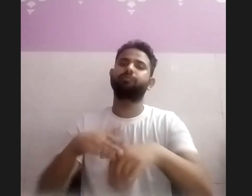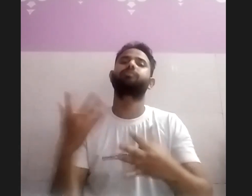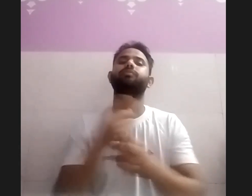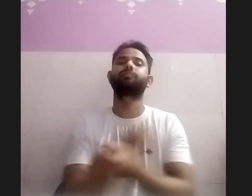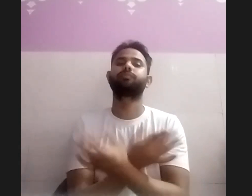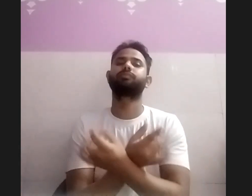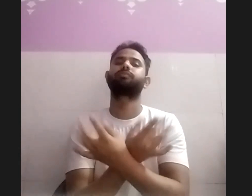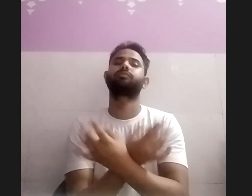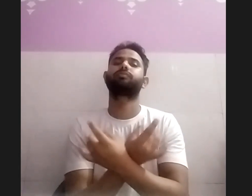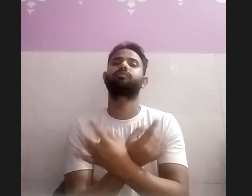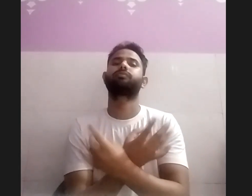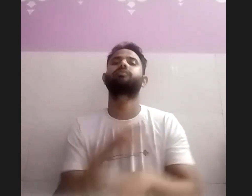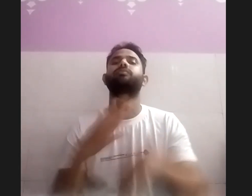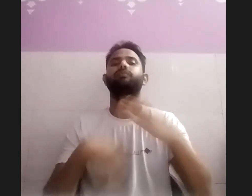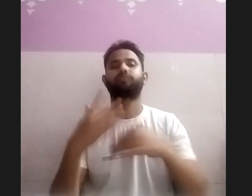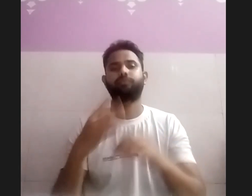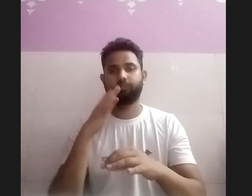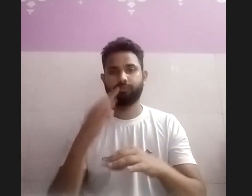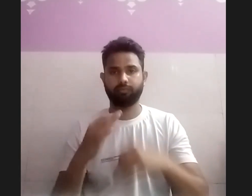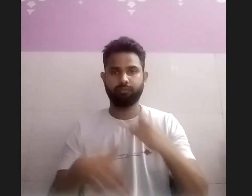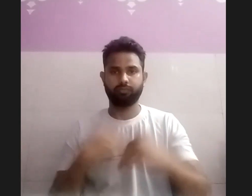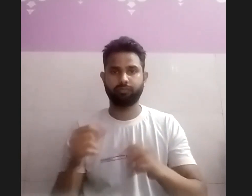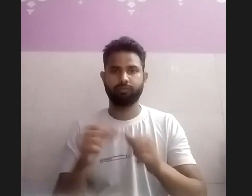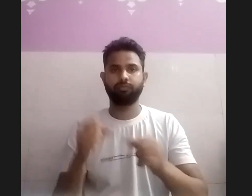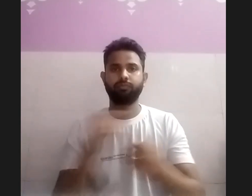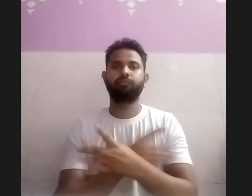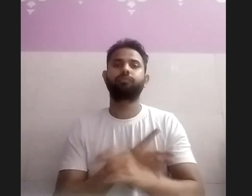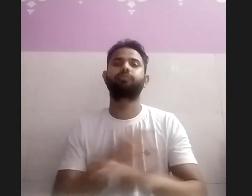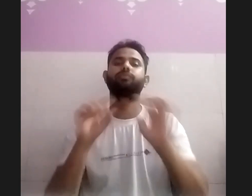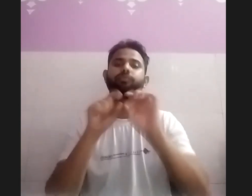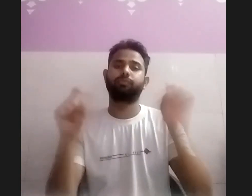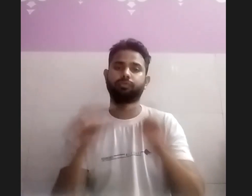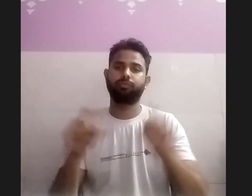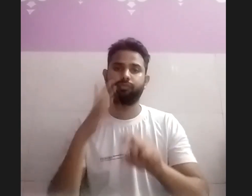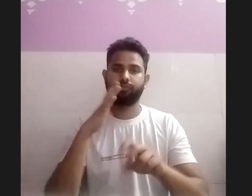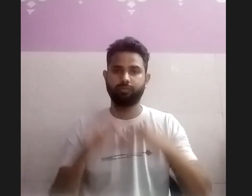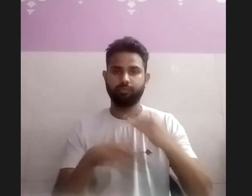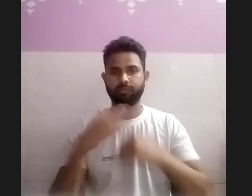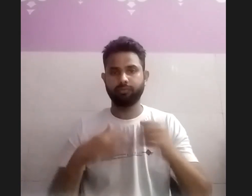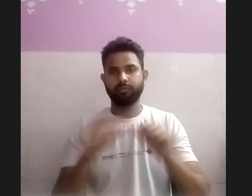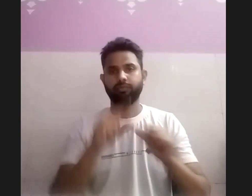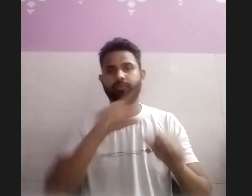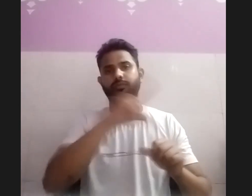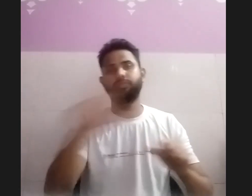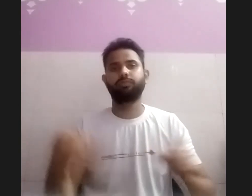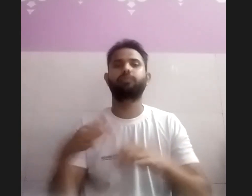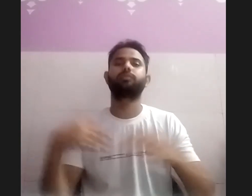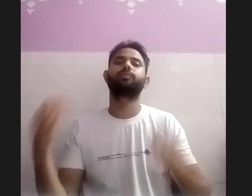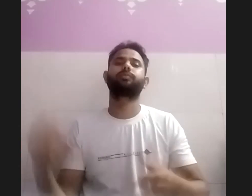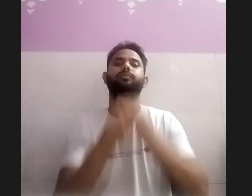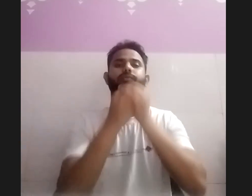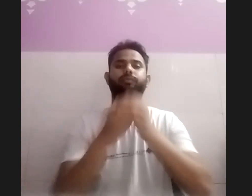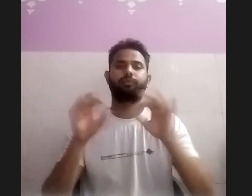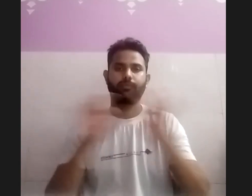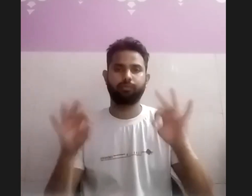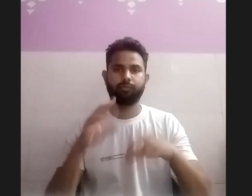app, in the column in the app specified, as we all together can bring